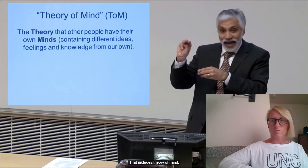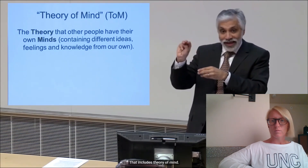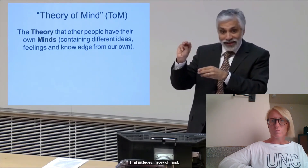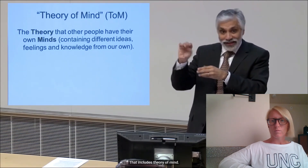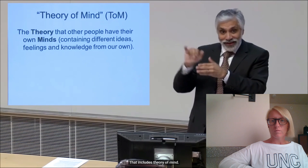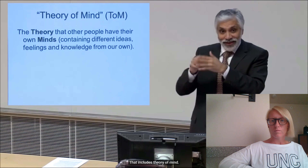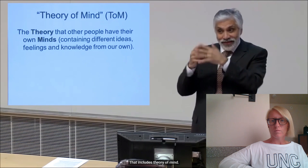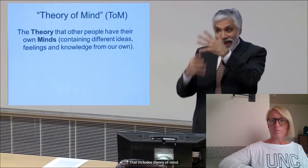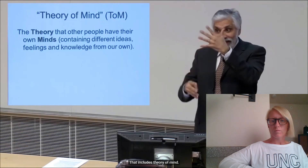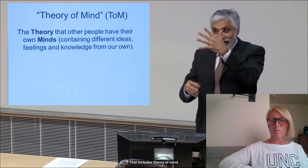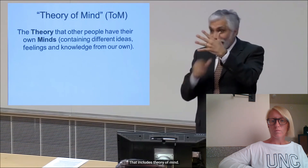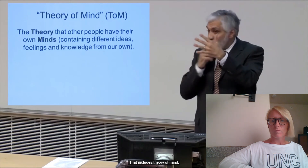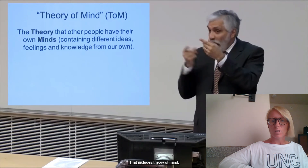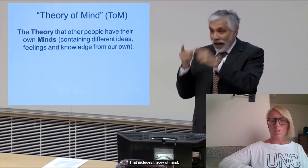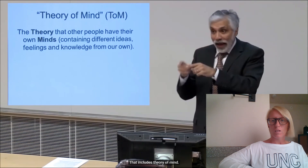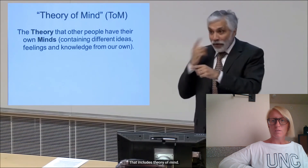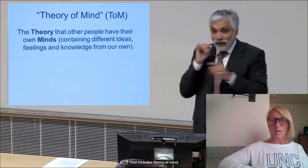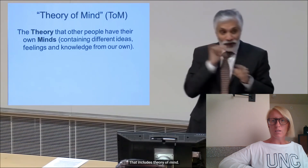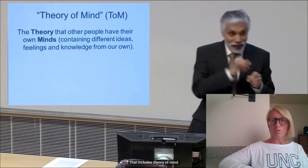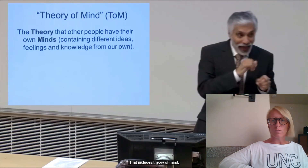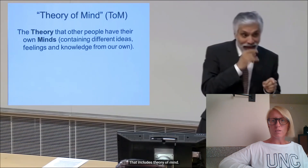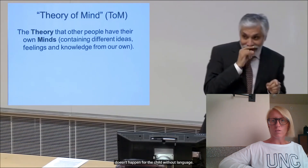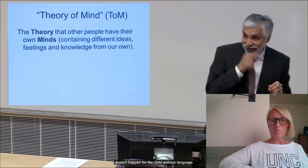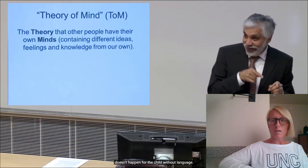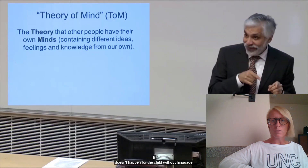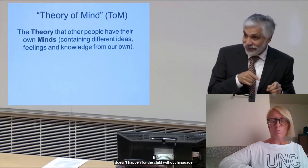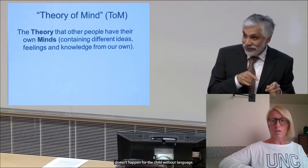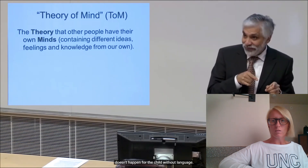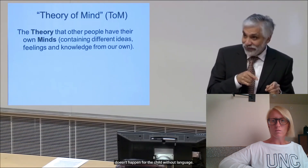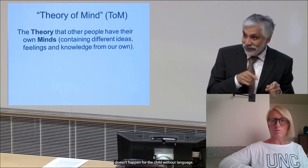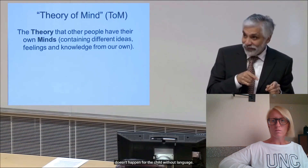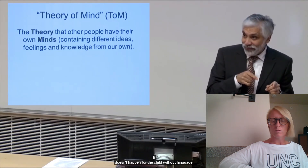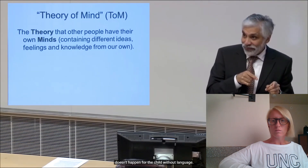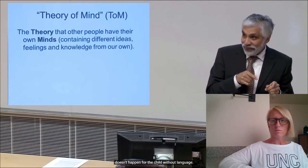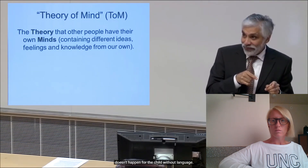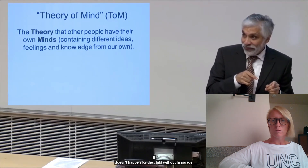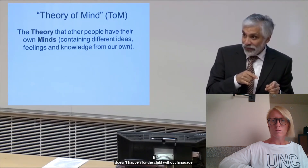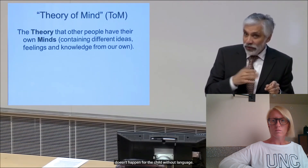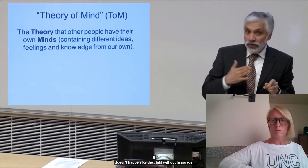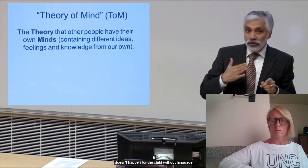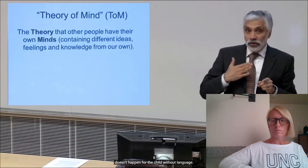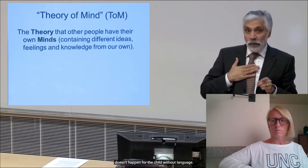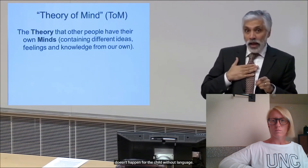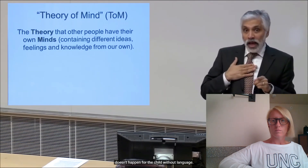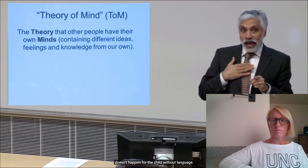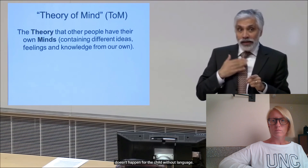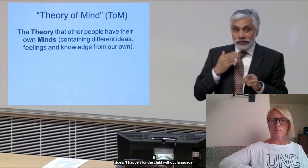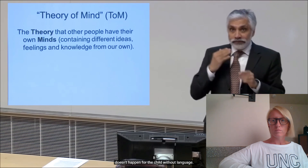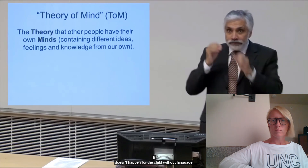That includes theory of mind. That includes theory of mind as It well. doesn't happen for the child without language.